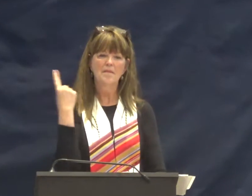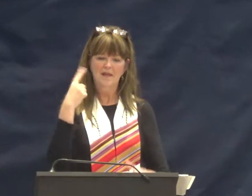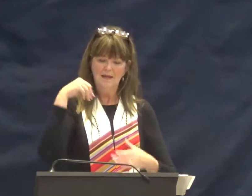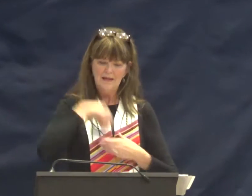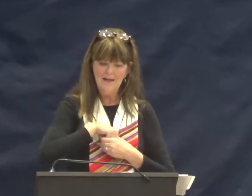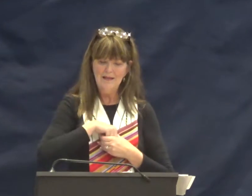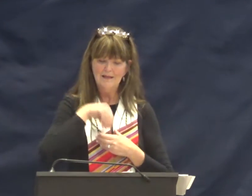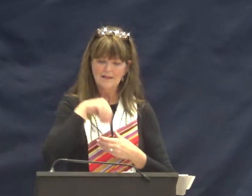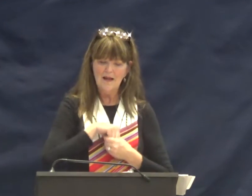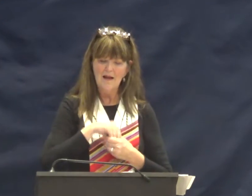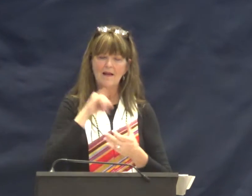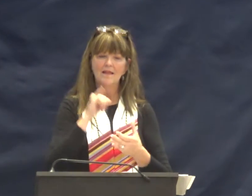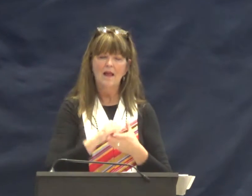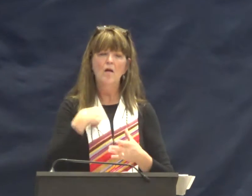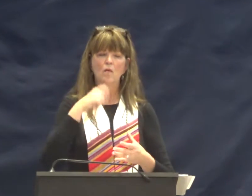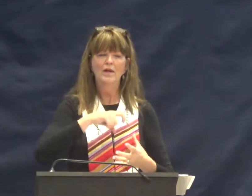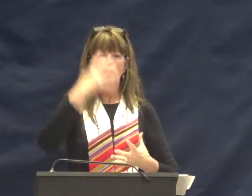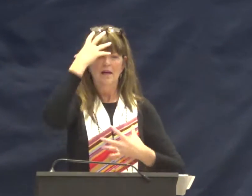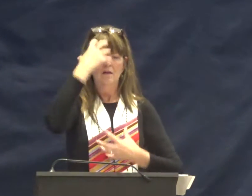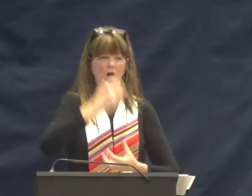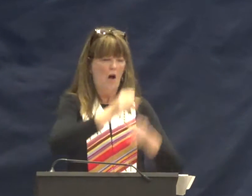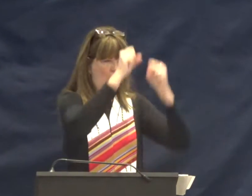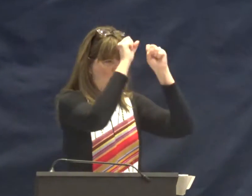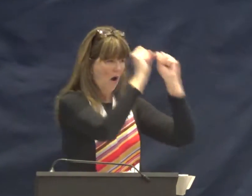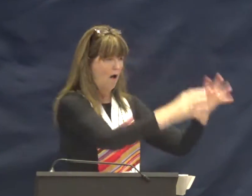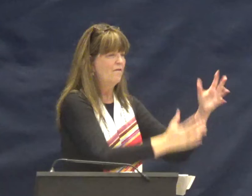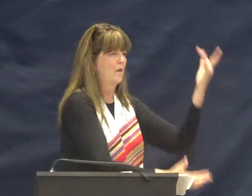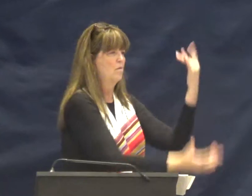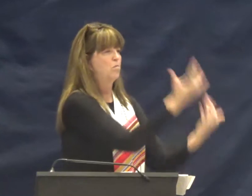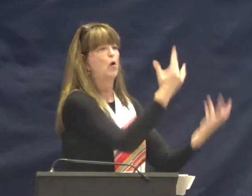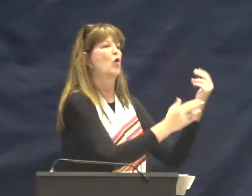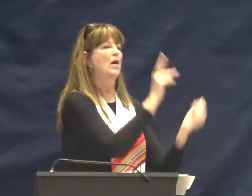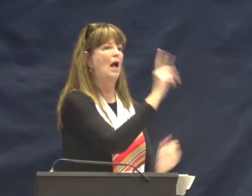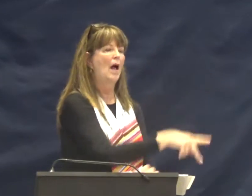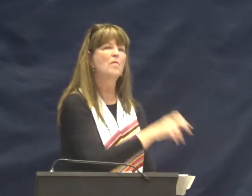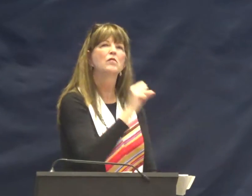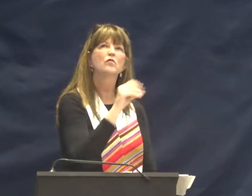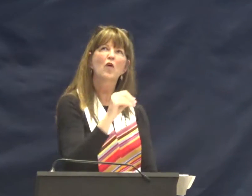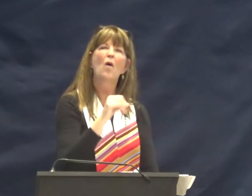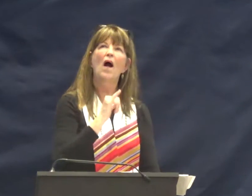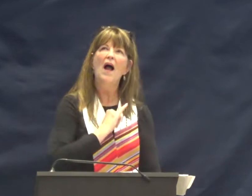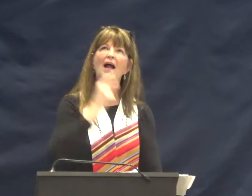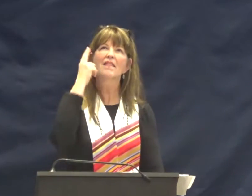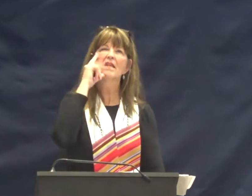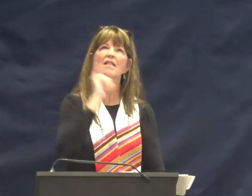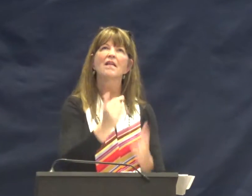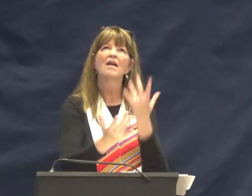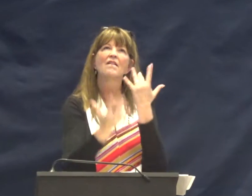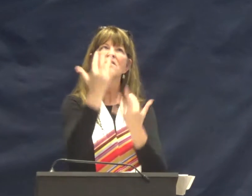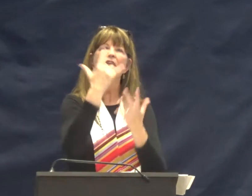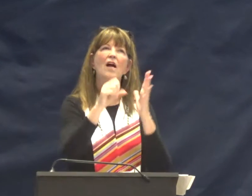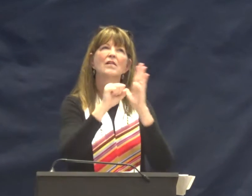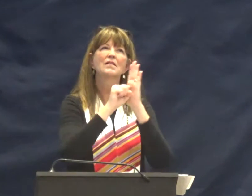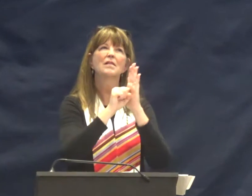We all have something inside of us that we need to unpack and cast into the fire and burn